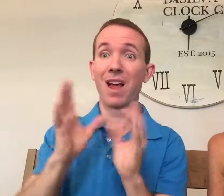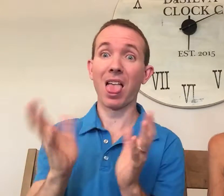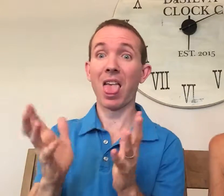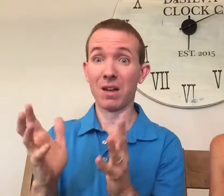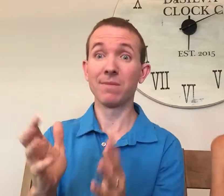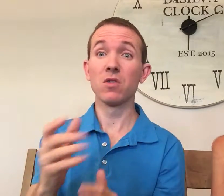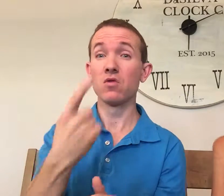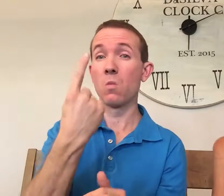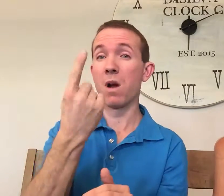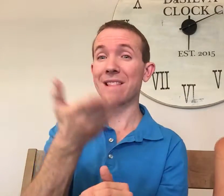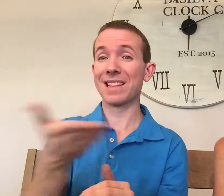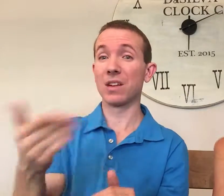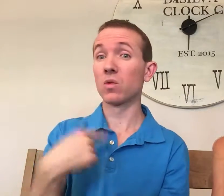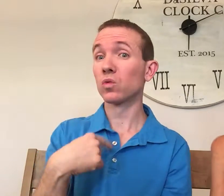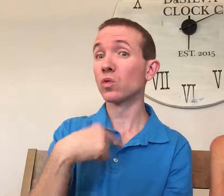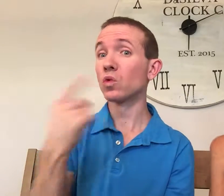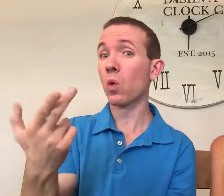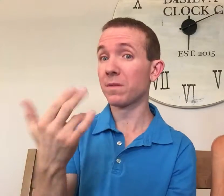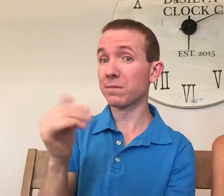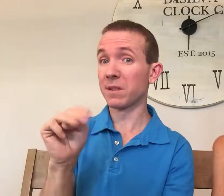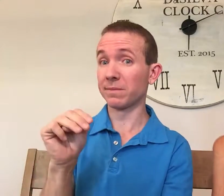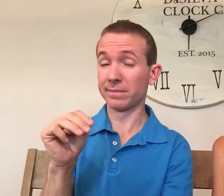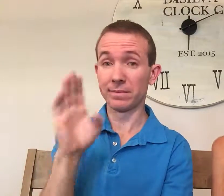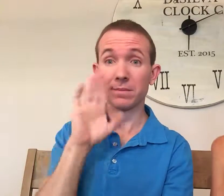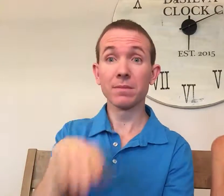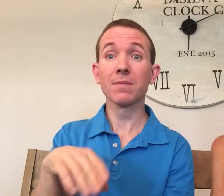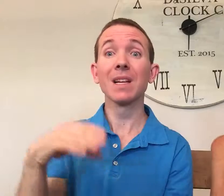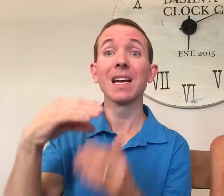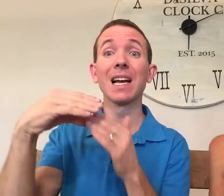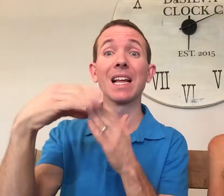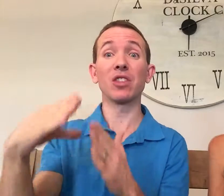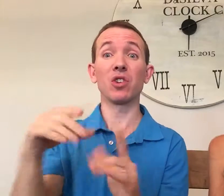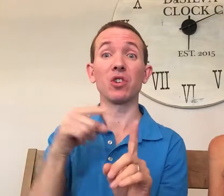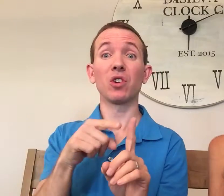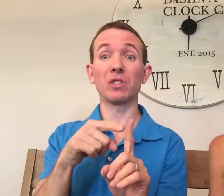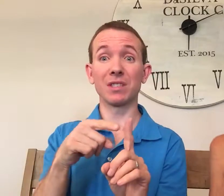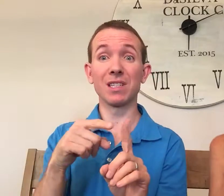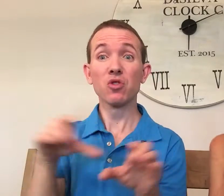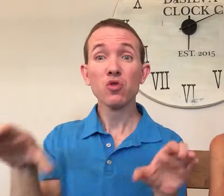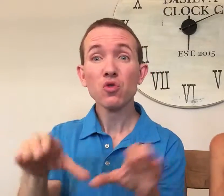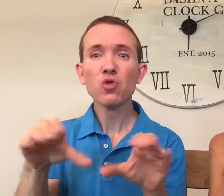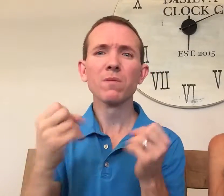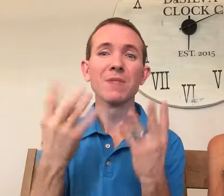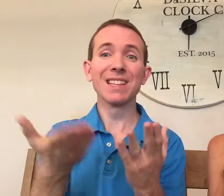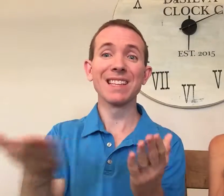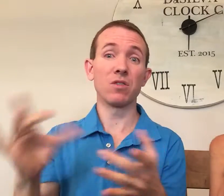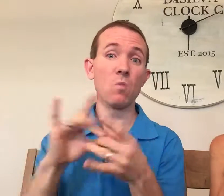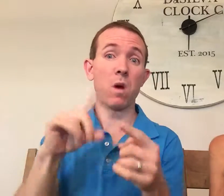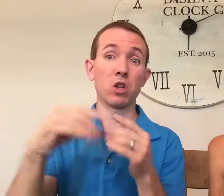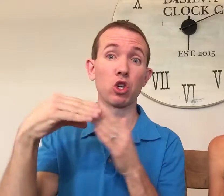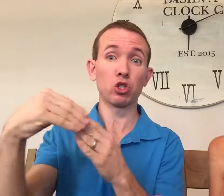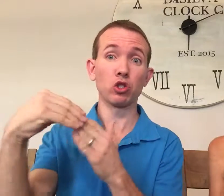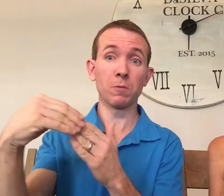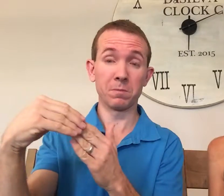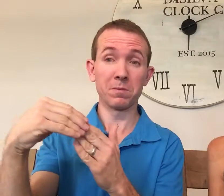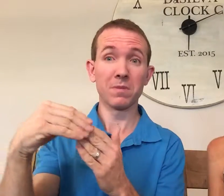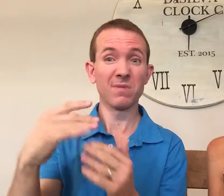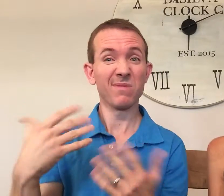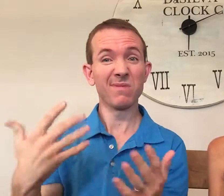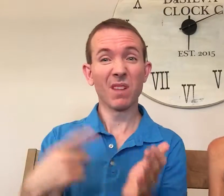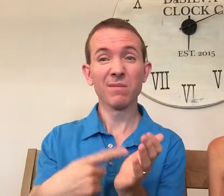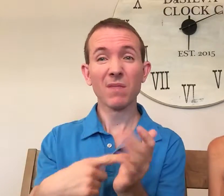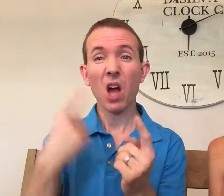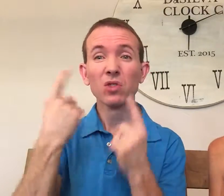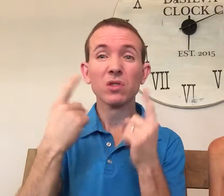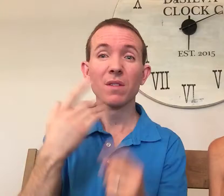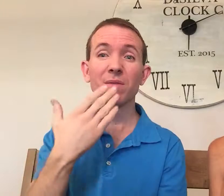we've been through. We had that connection and that similarity. And I told him, leaders do things, we do many, many